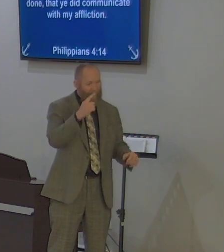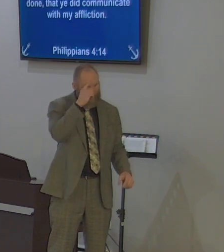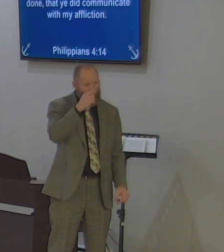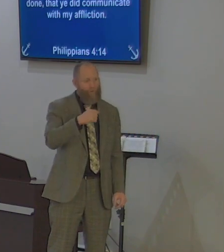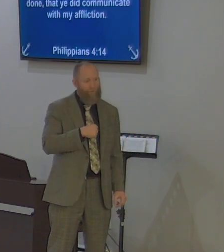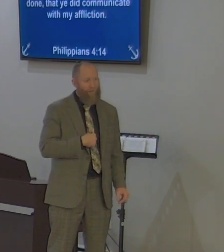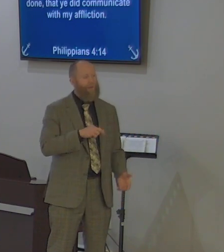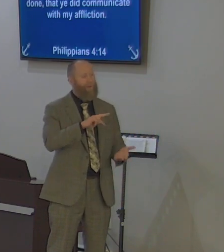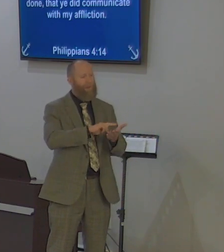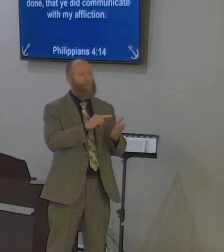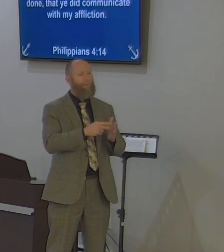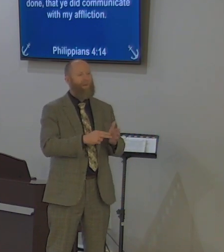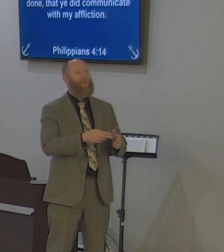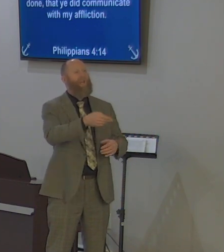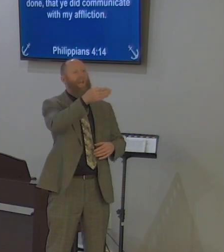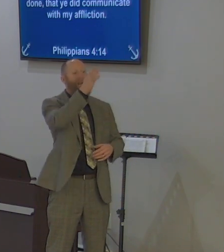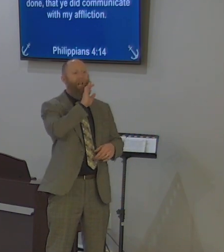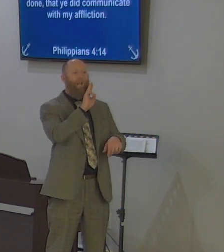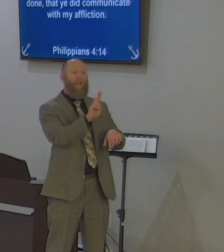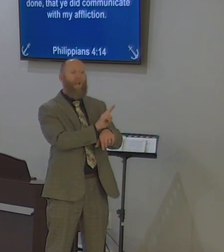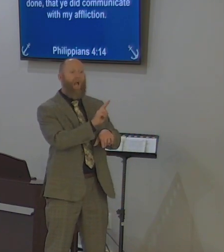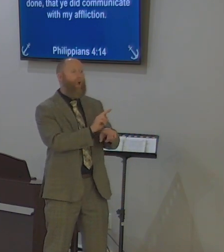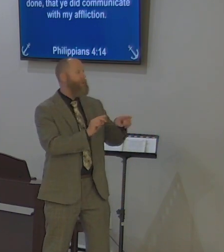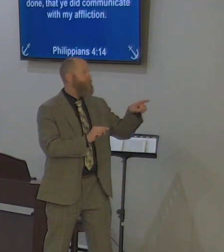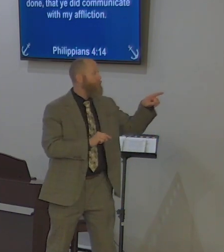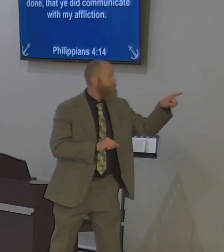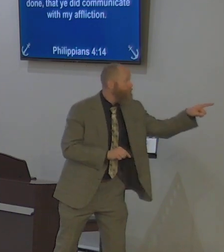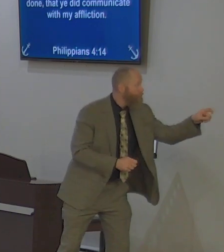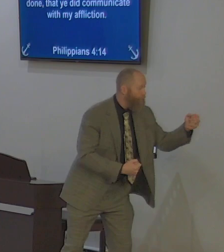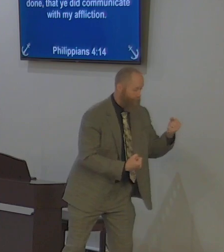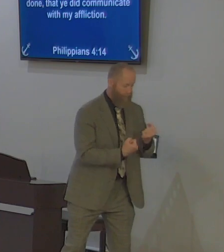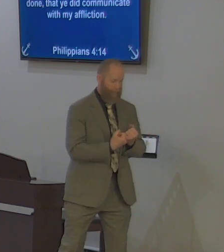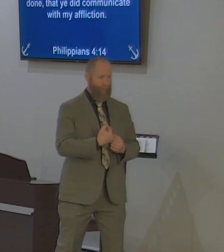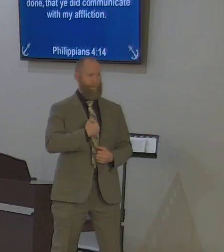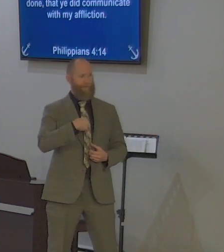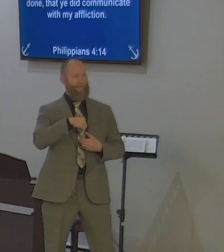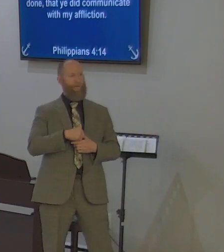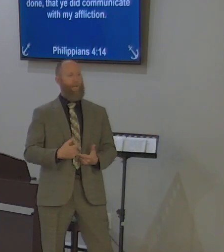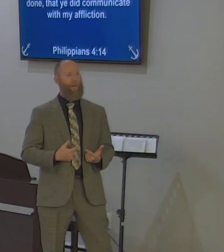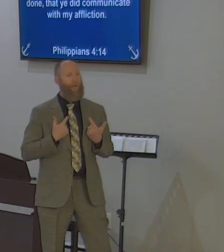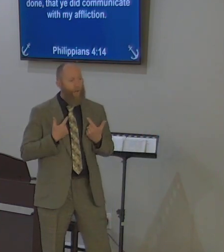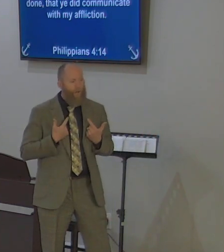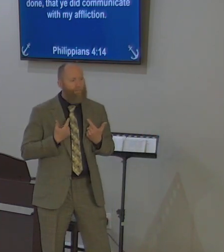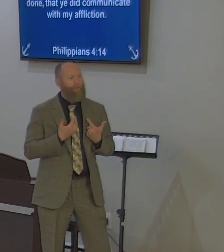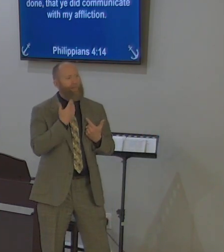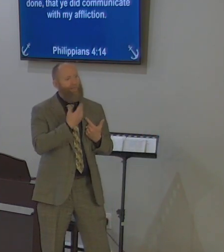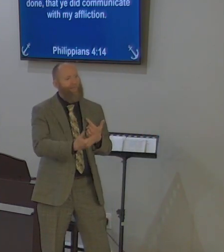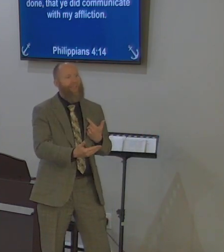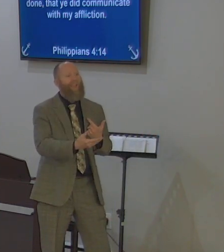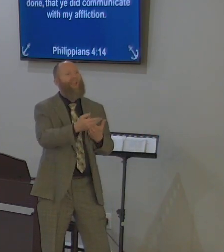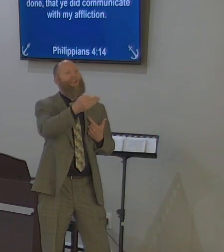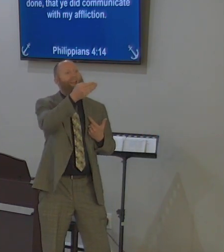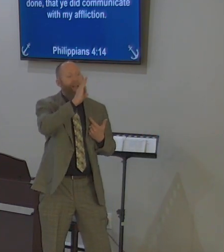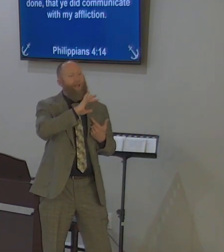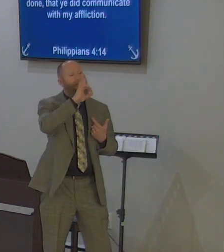my life, and you have done well that you let God use you in my life. And I want to tell you this, that's a part of